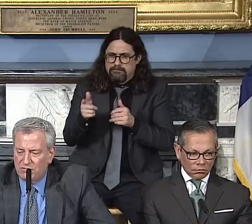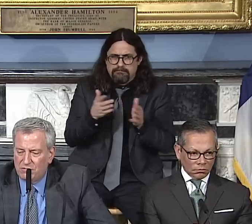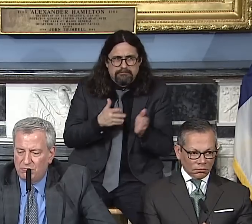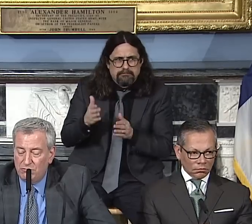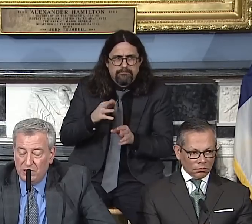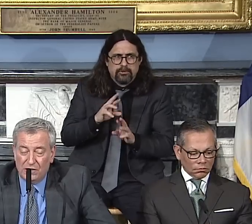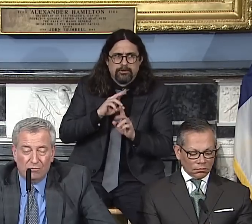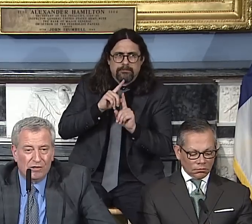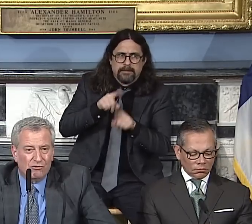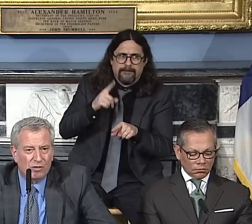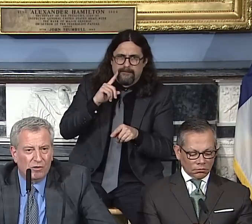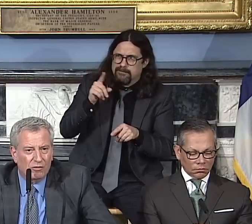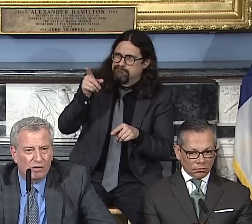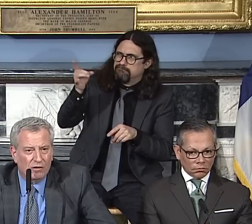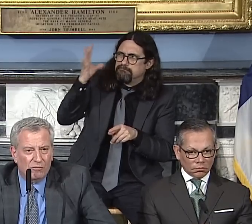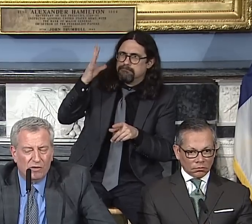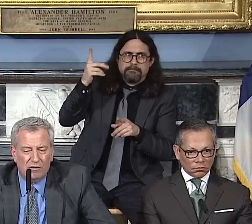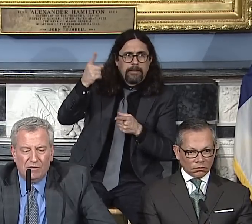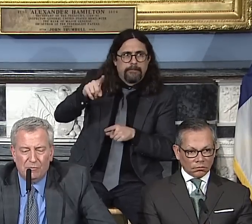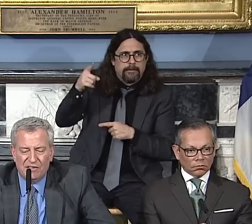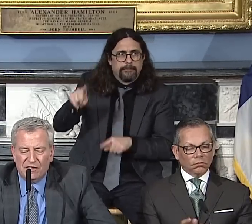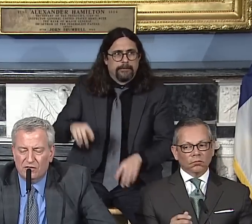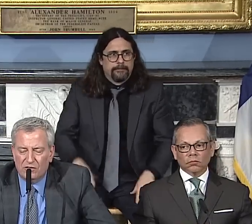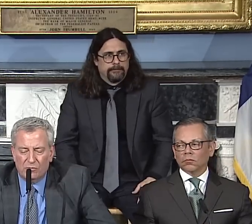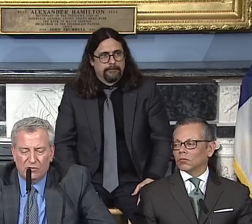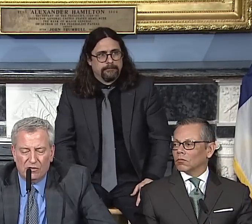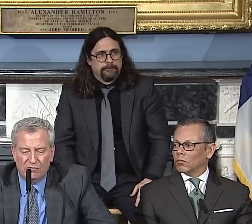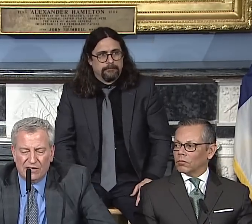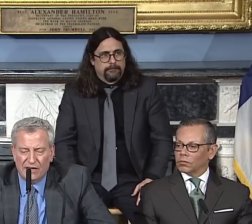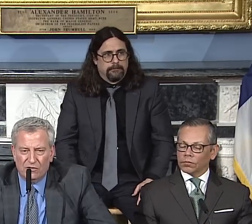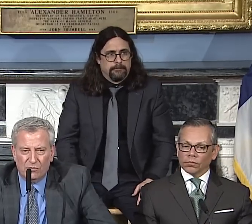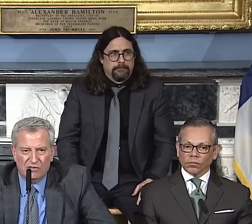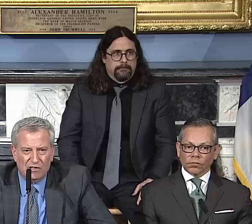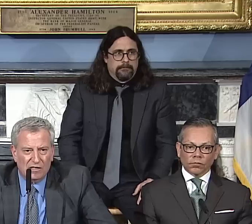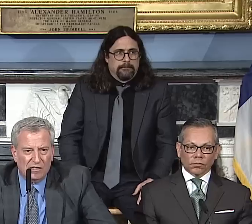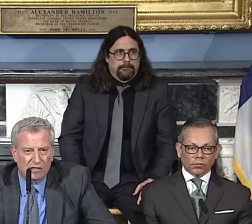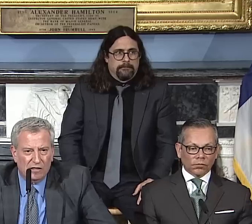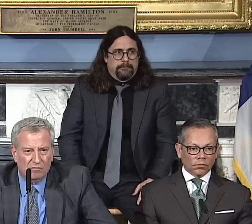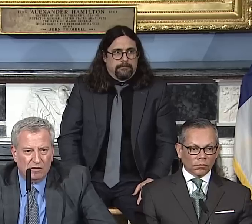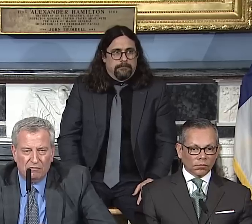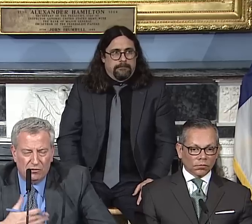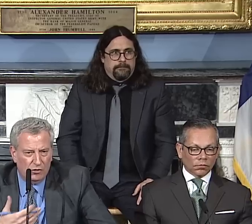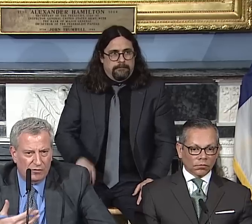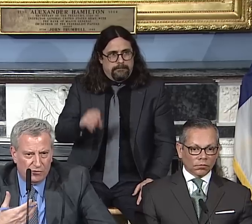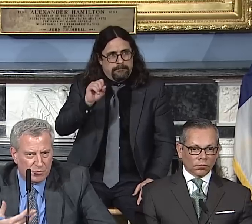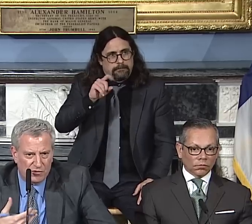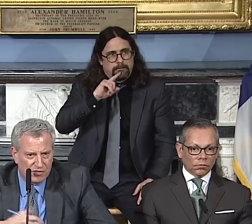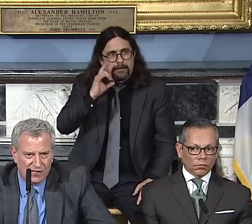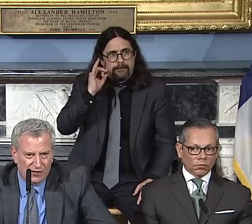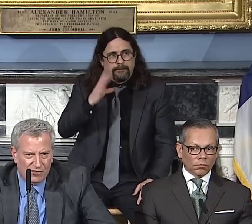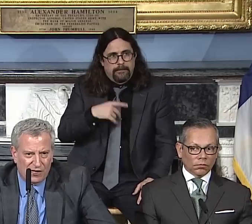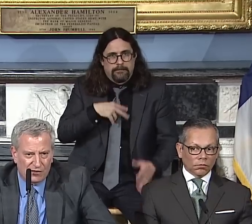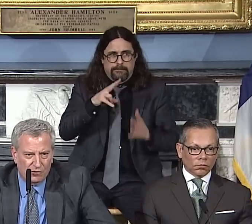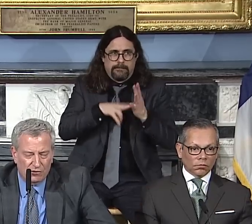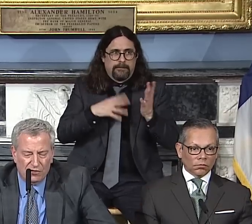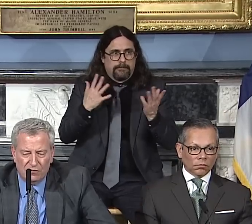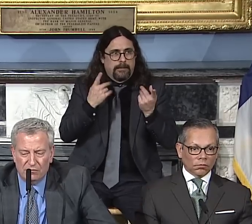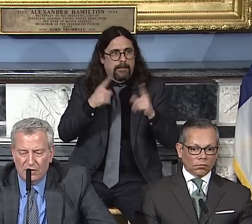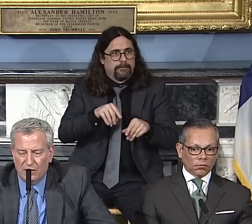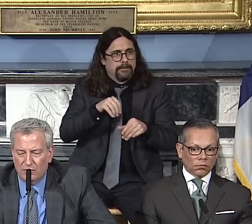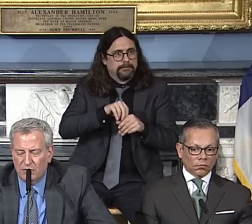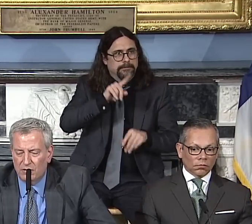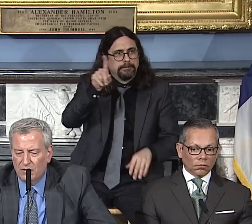they're really, really troubling. I've read in particular a number of accounts of what's going on in Italy, including first-person accounts,